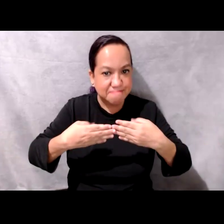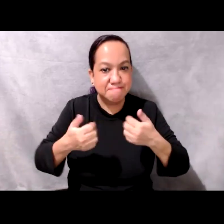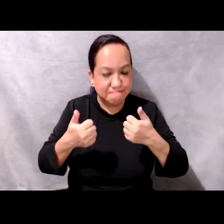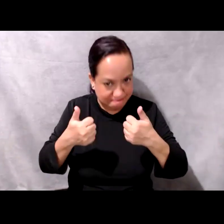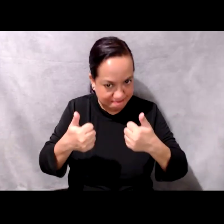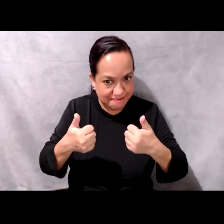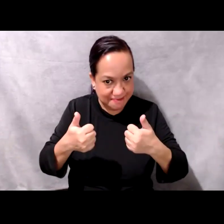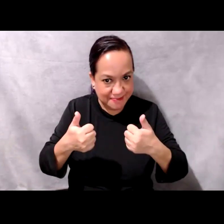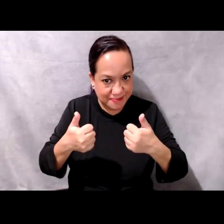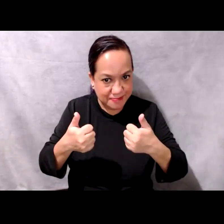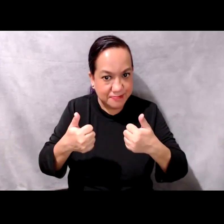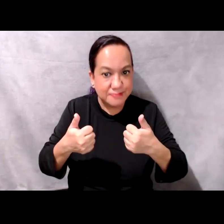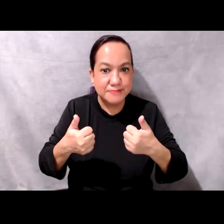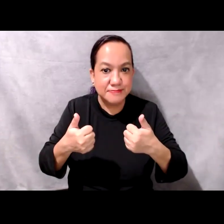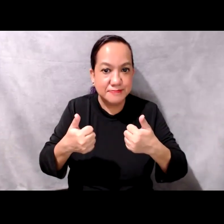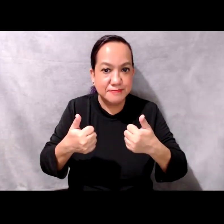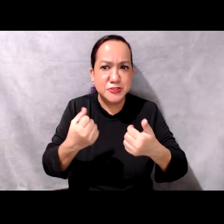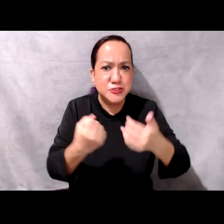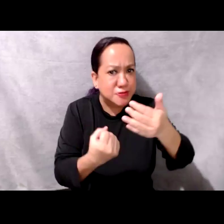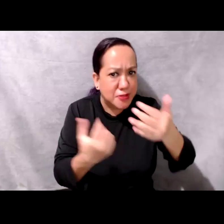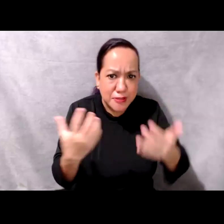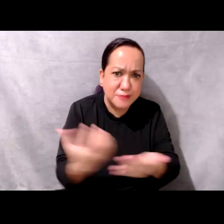the opportunity to share whatever you like.